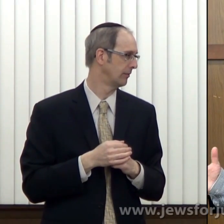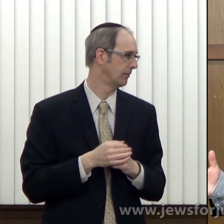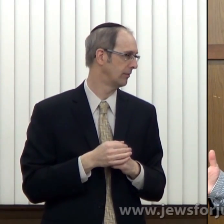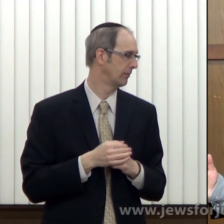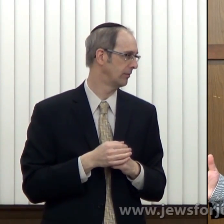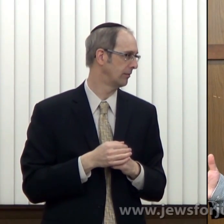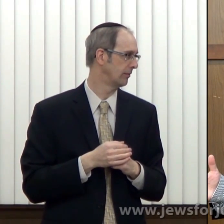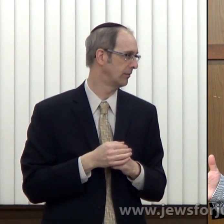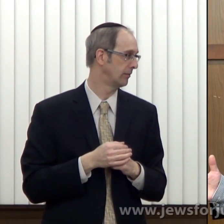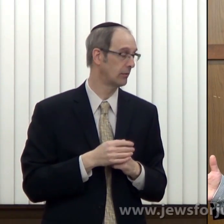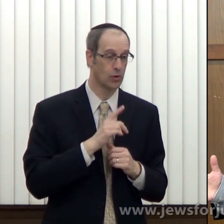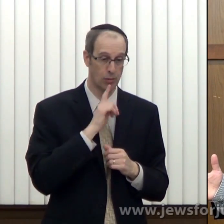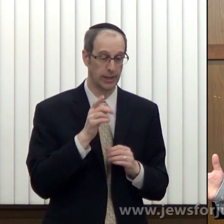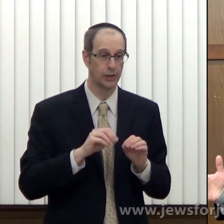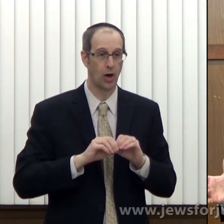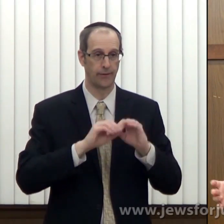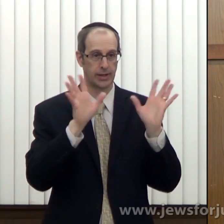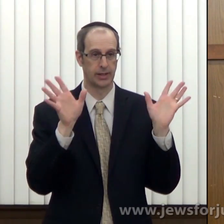it's very obvious